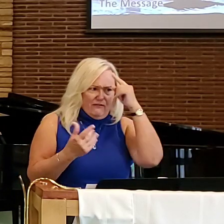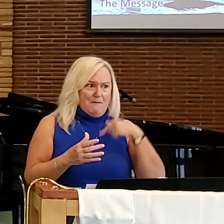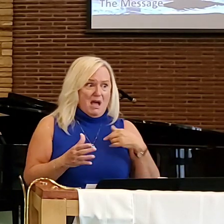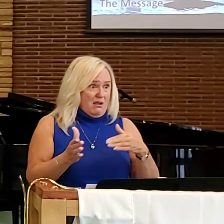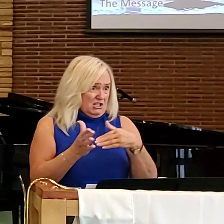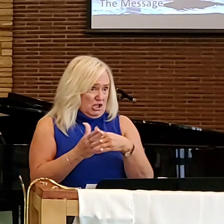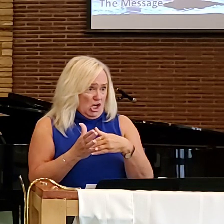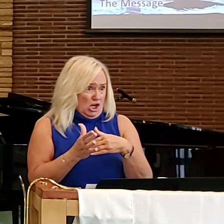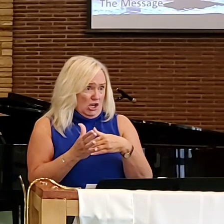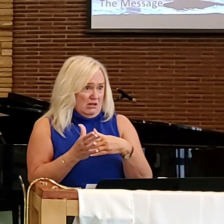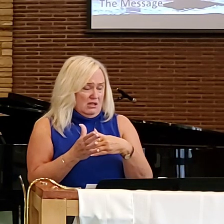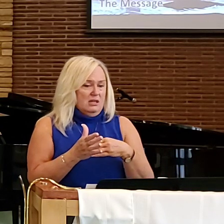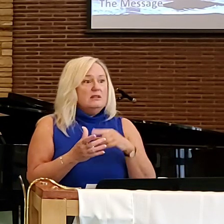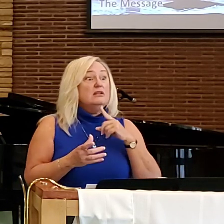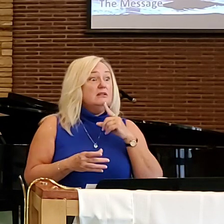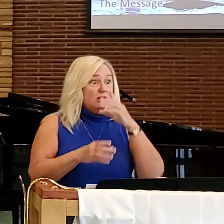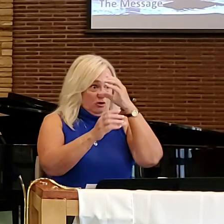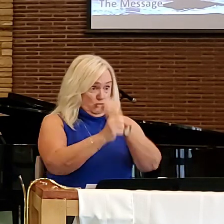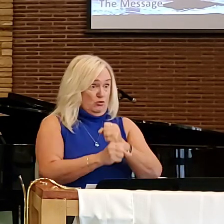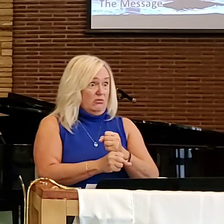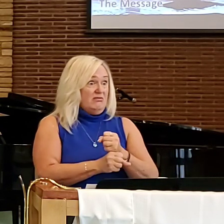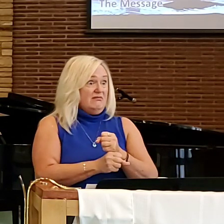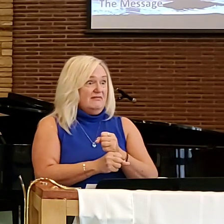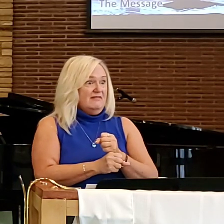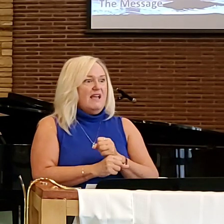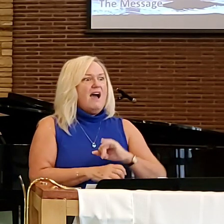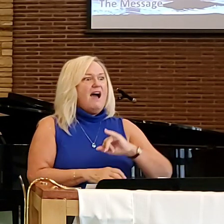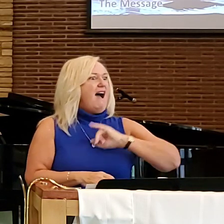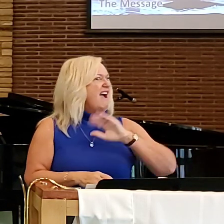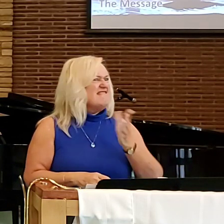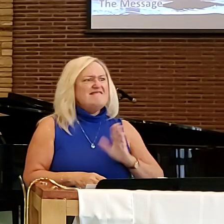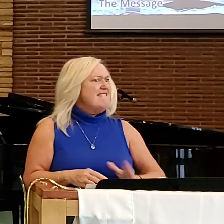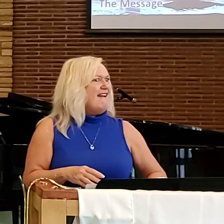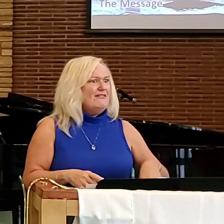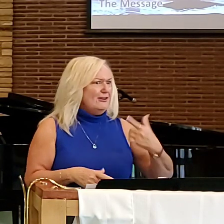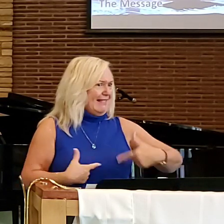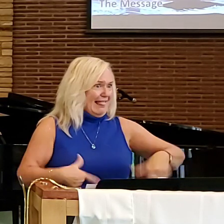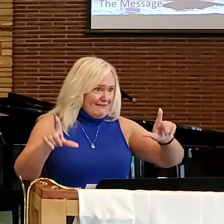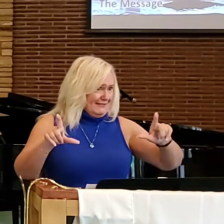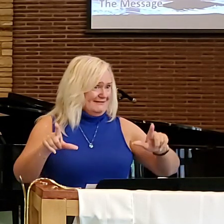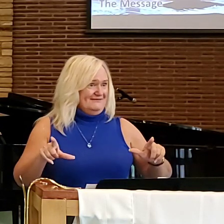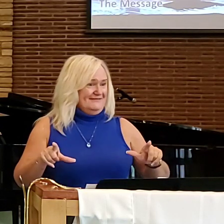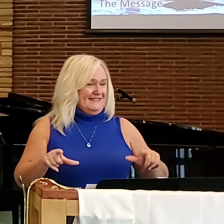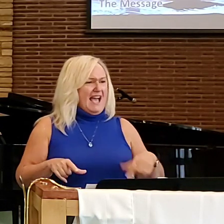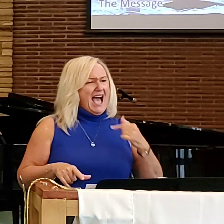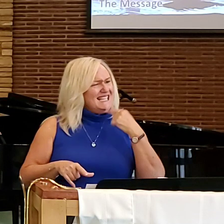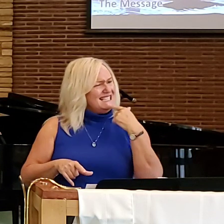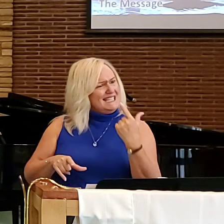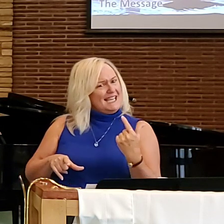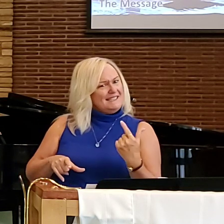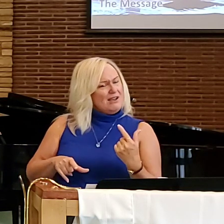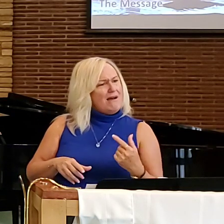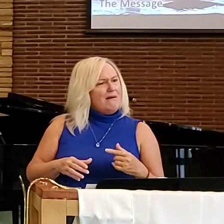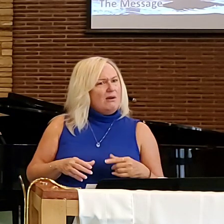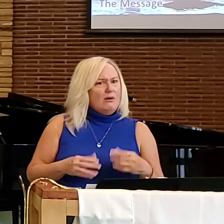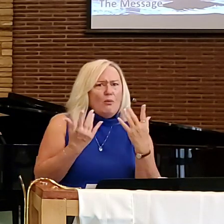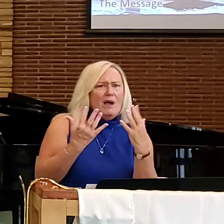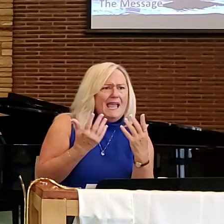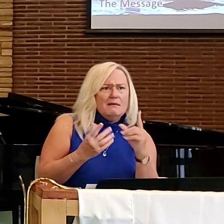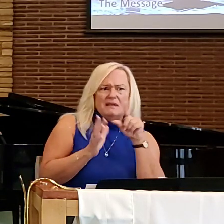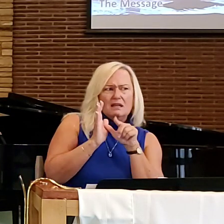return. The truth, I never went away. I said, hold on